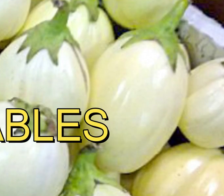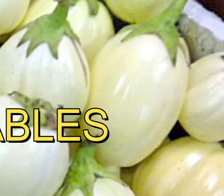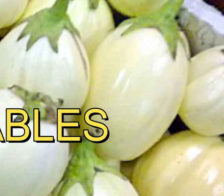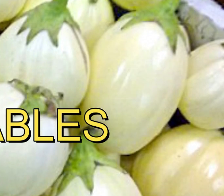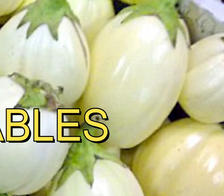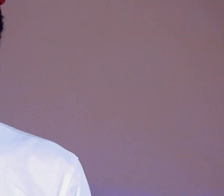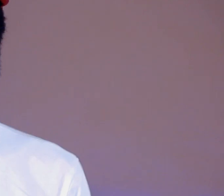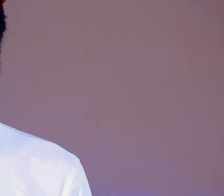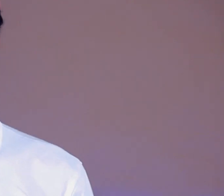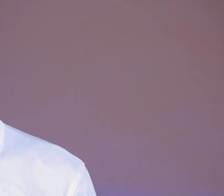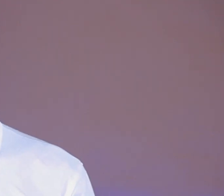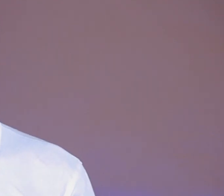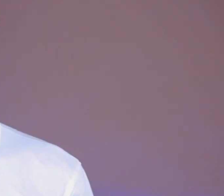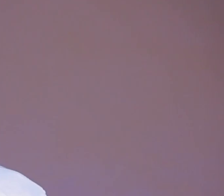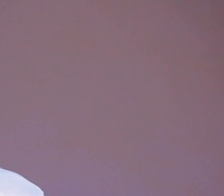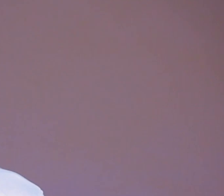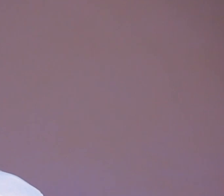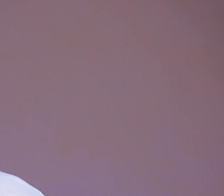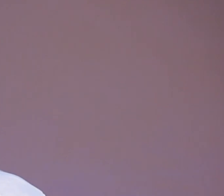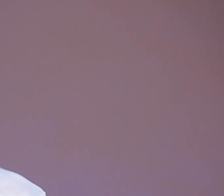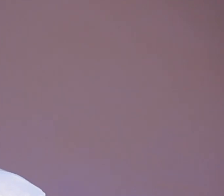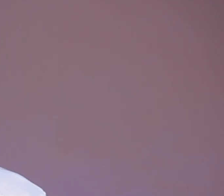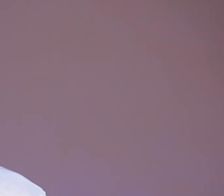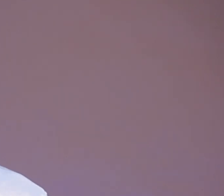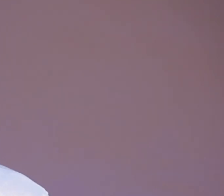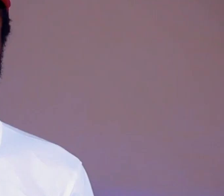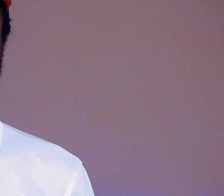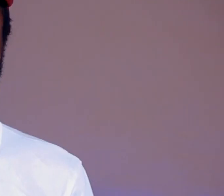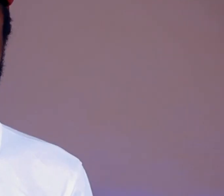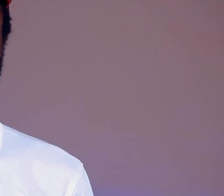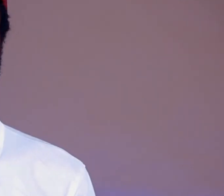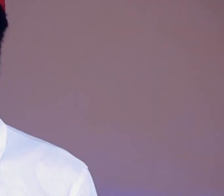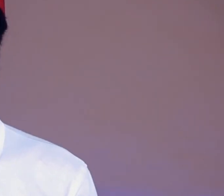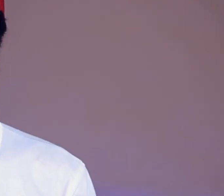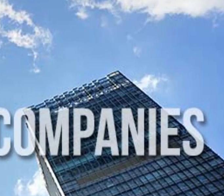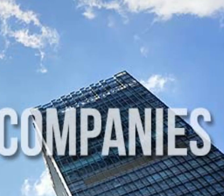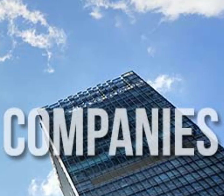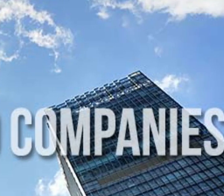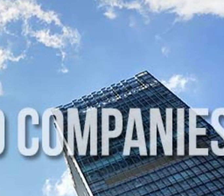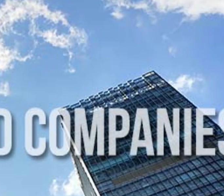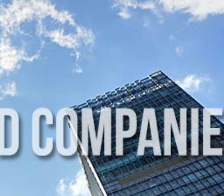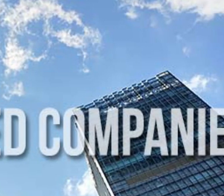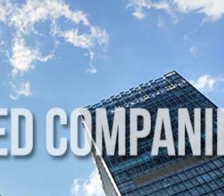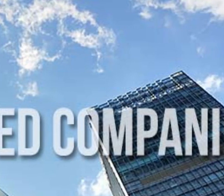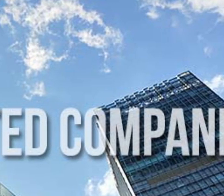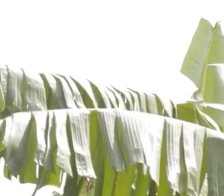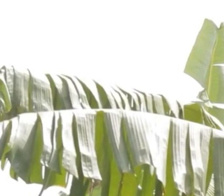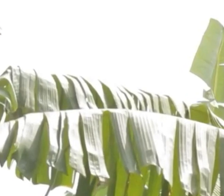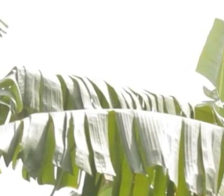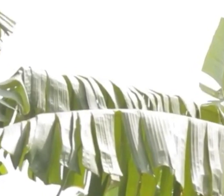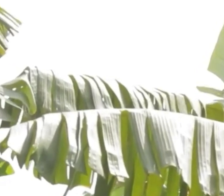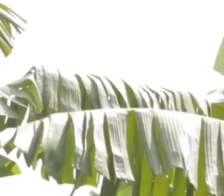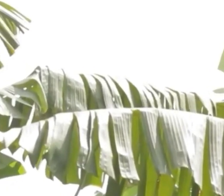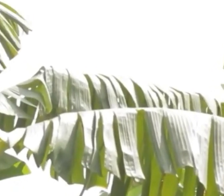in storage and at the market. So now, the government of Ghana is working with banks and some private companies to